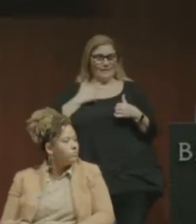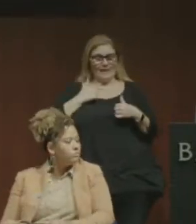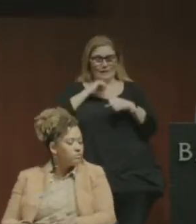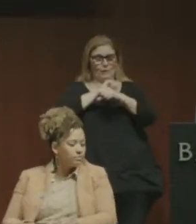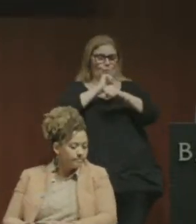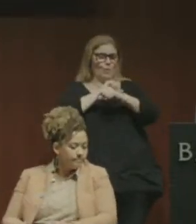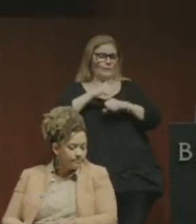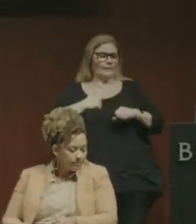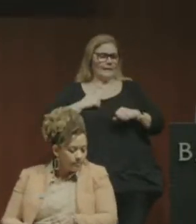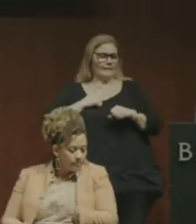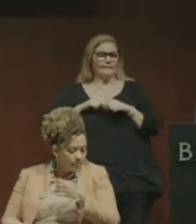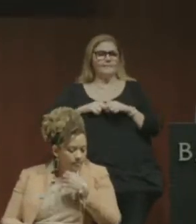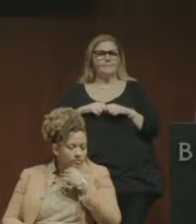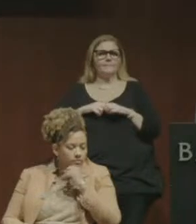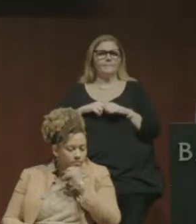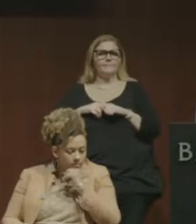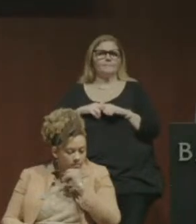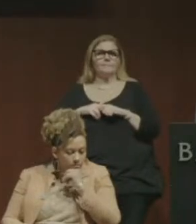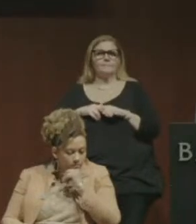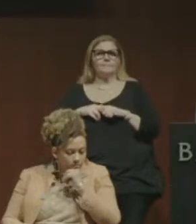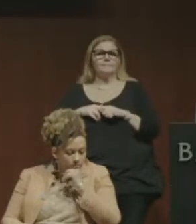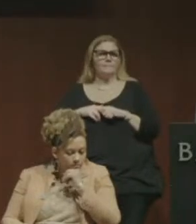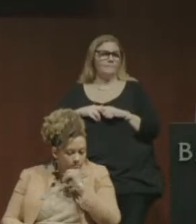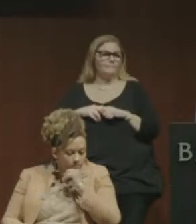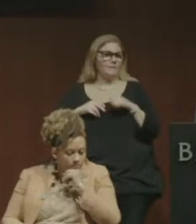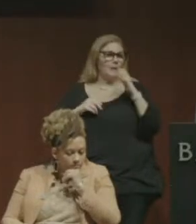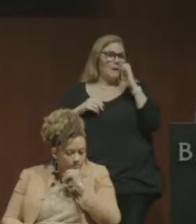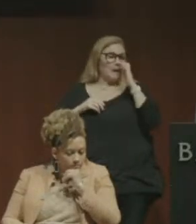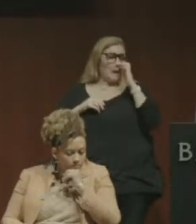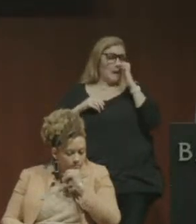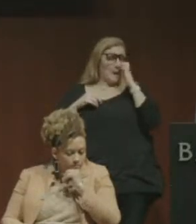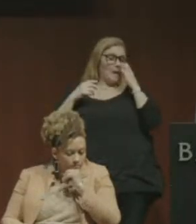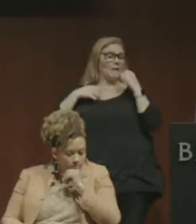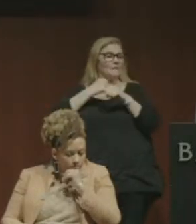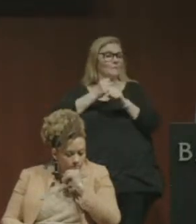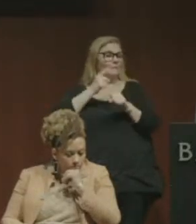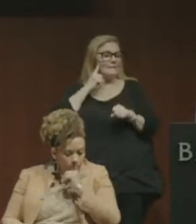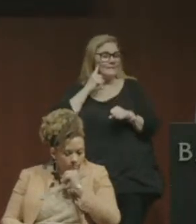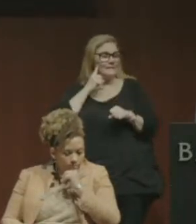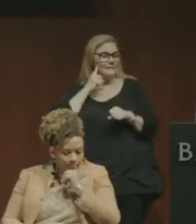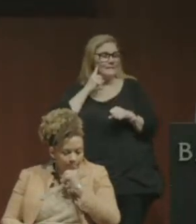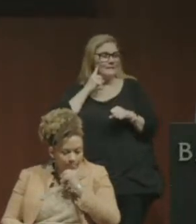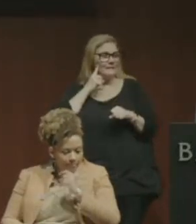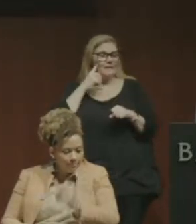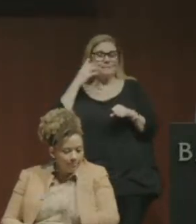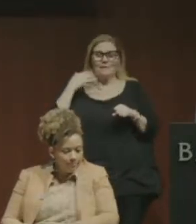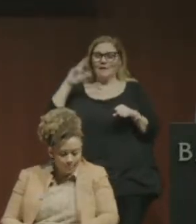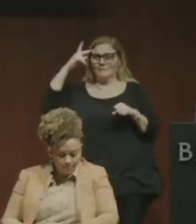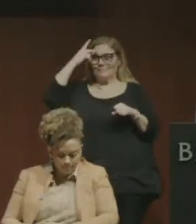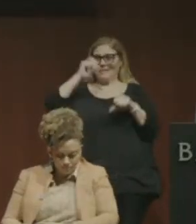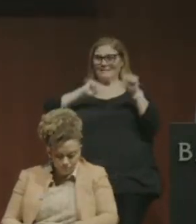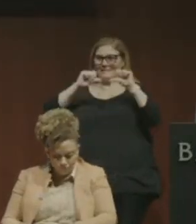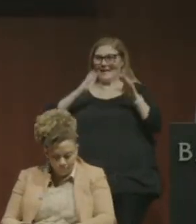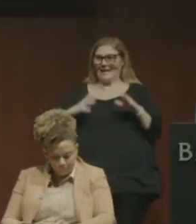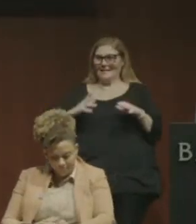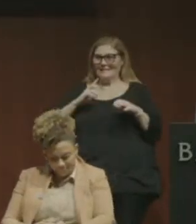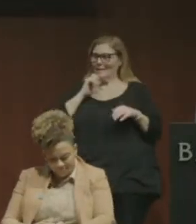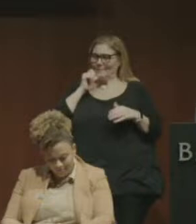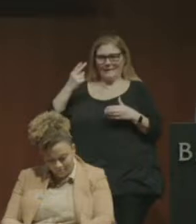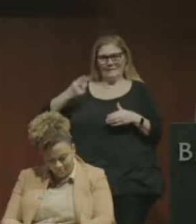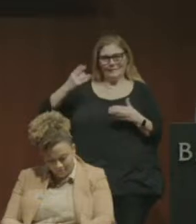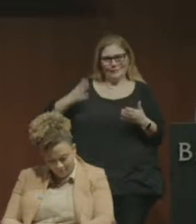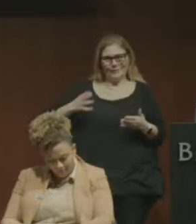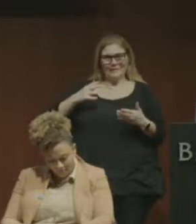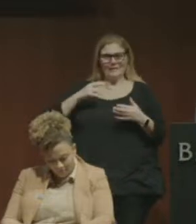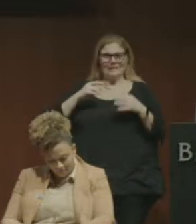work. To make sense of the proposed question, and because I'm a political scientist and not a historian, I feel a